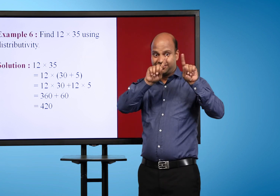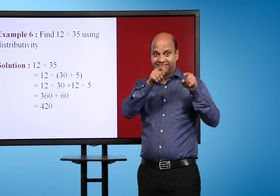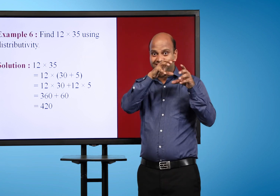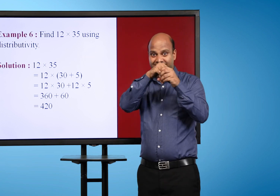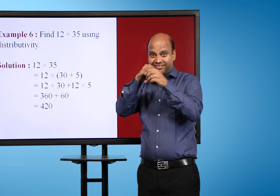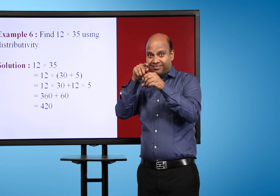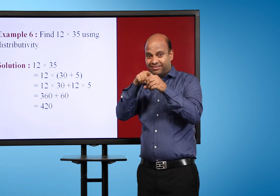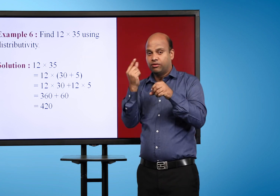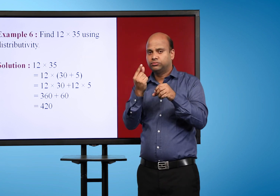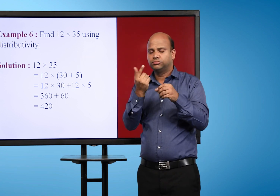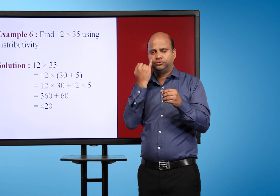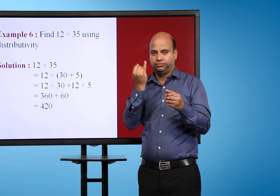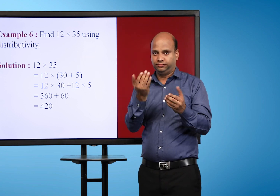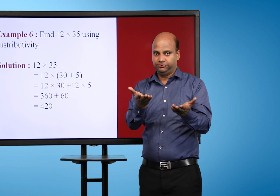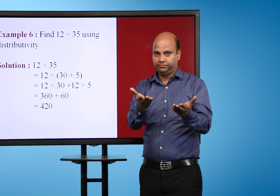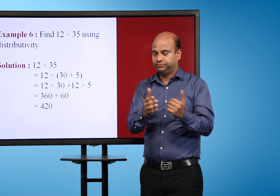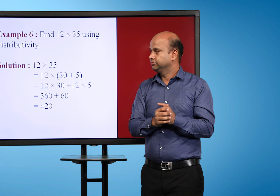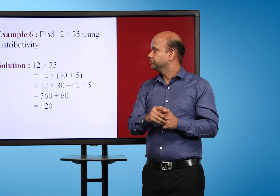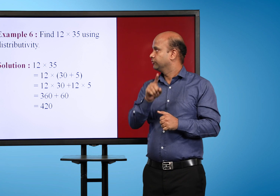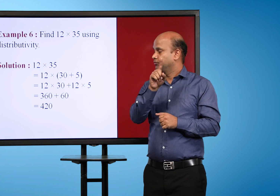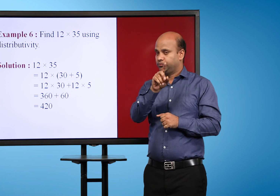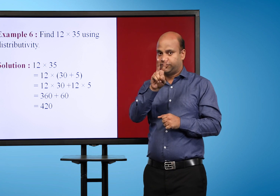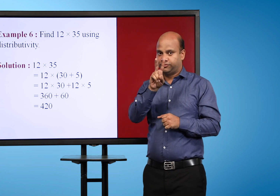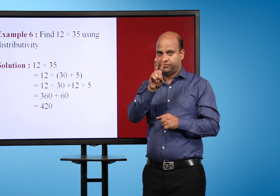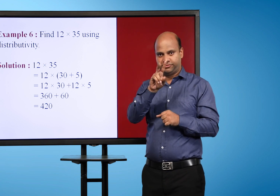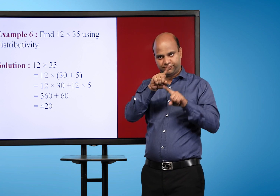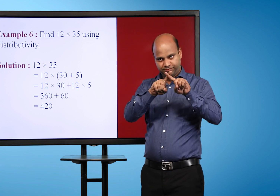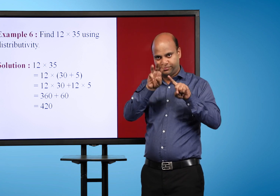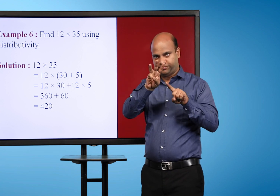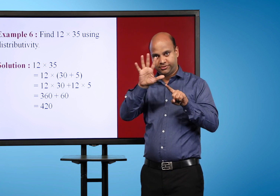Find 12 multiplied by 35 using distributivity.